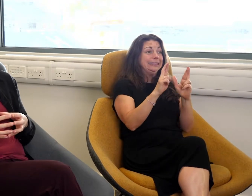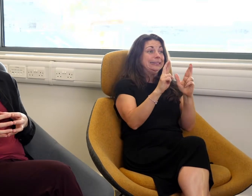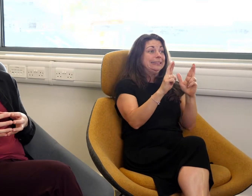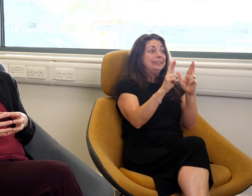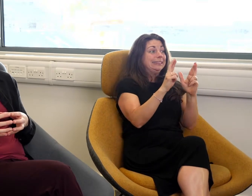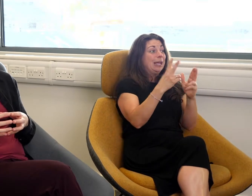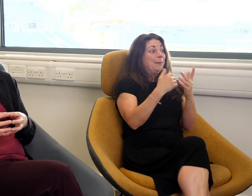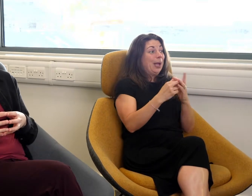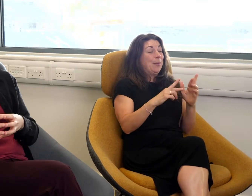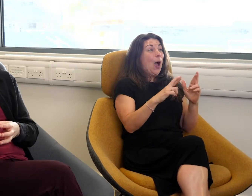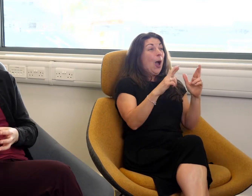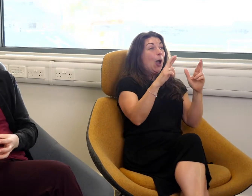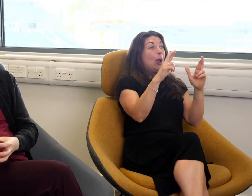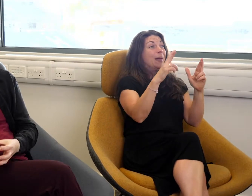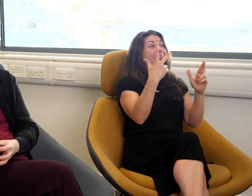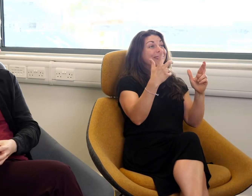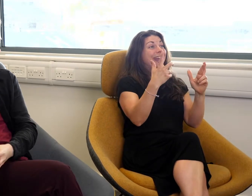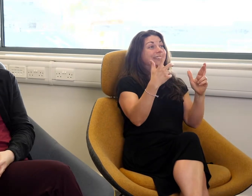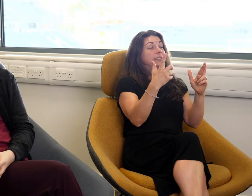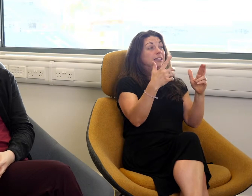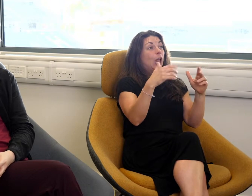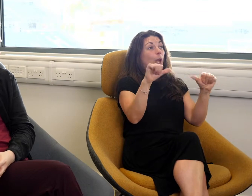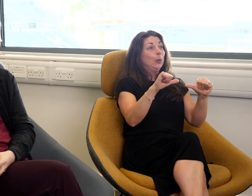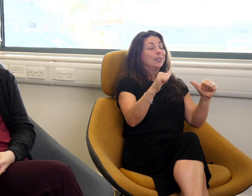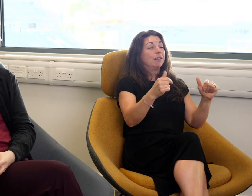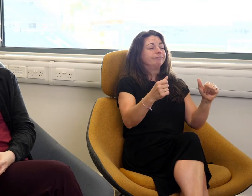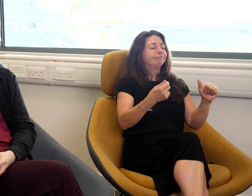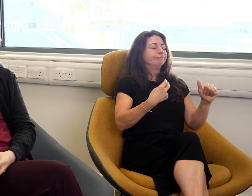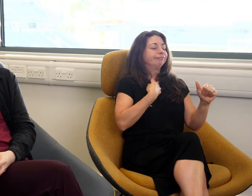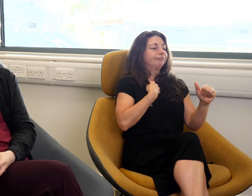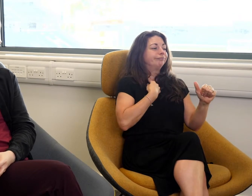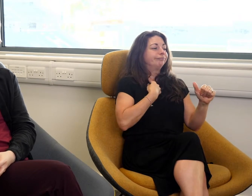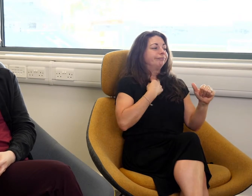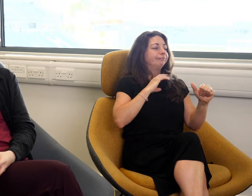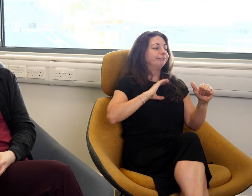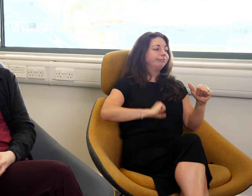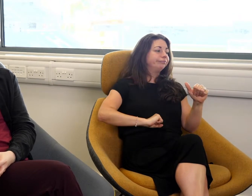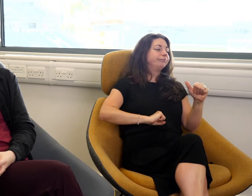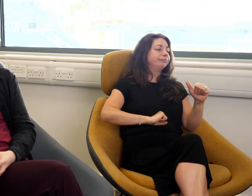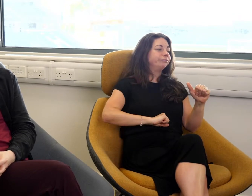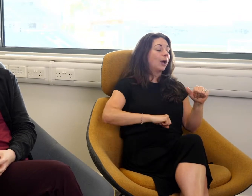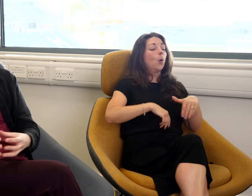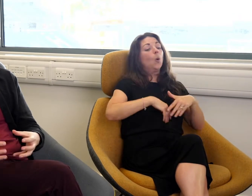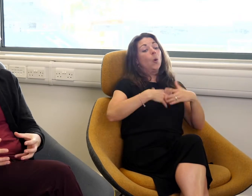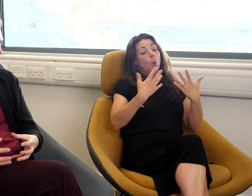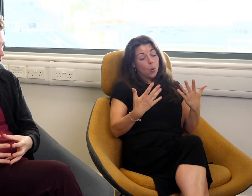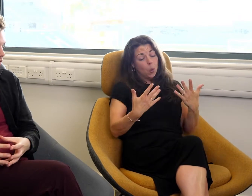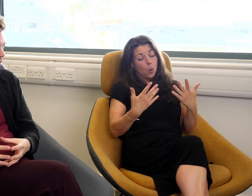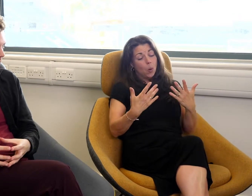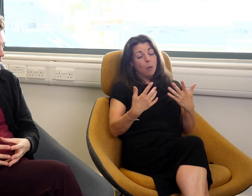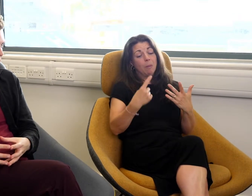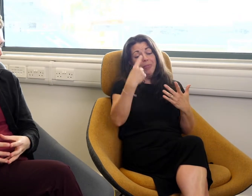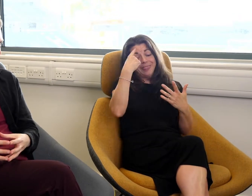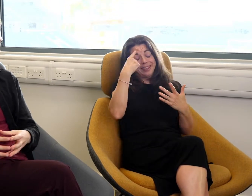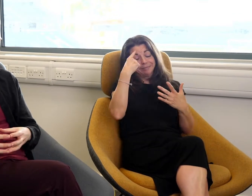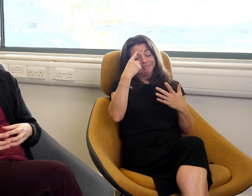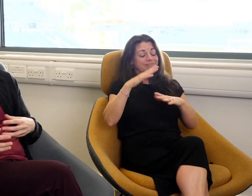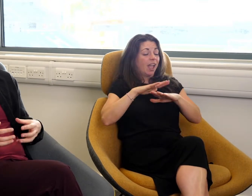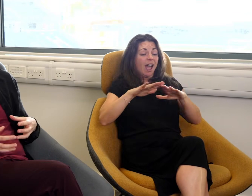then potentially be really disappointed if I don't, or I could convince myself I can't win and then be quite